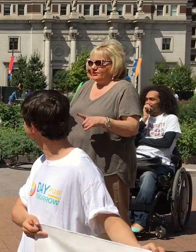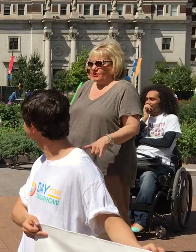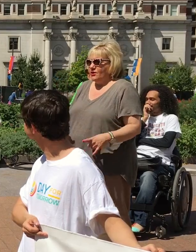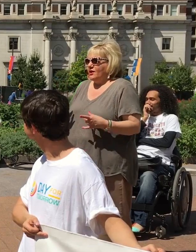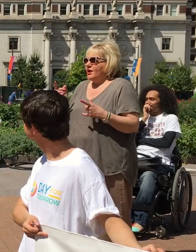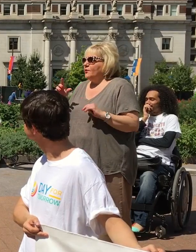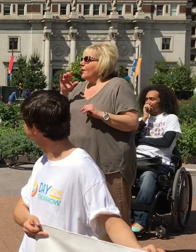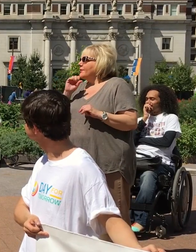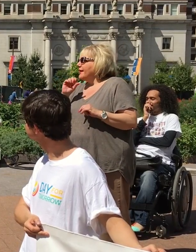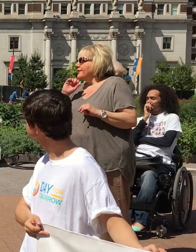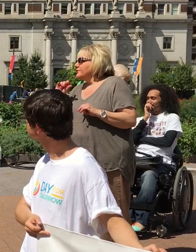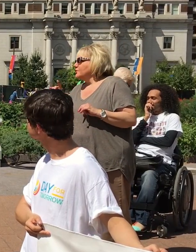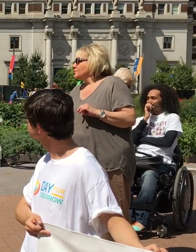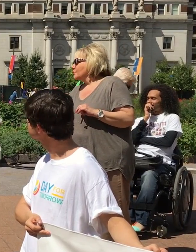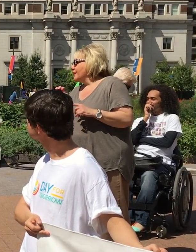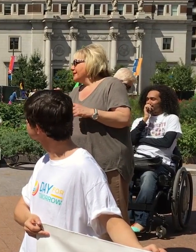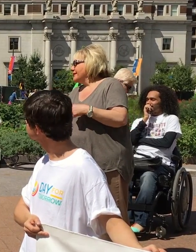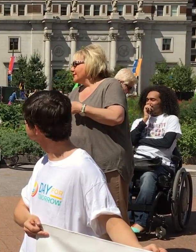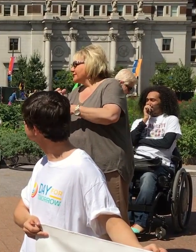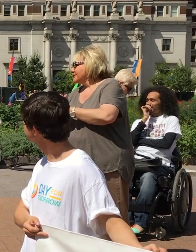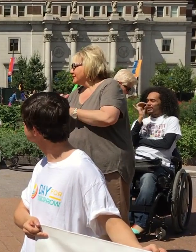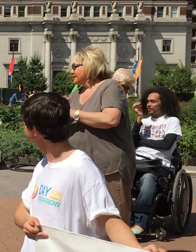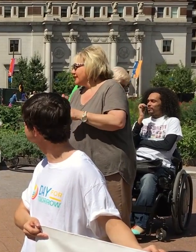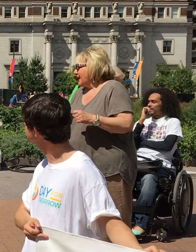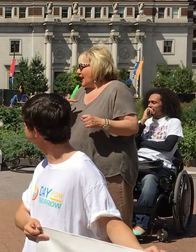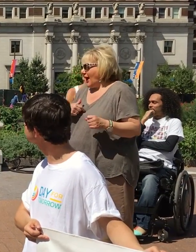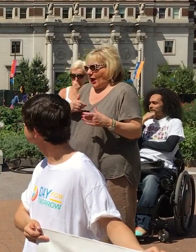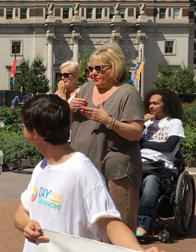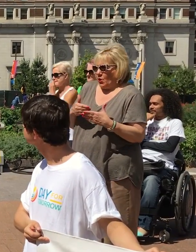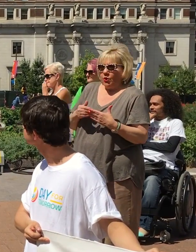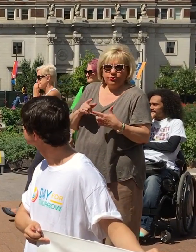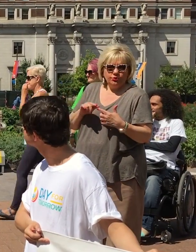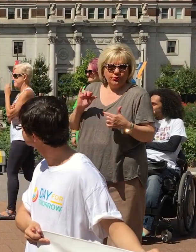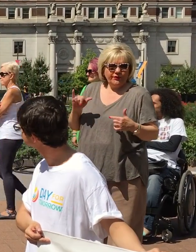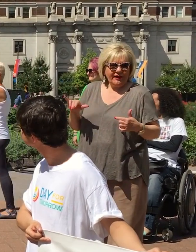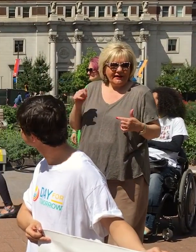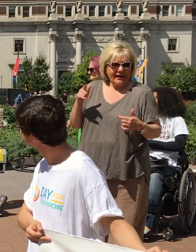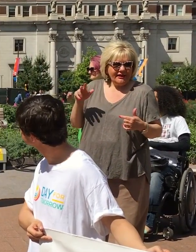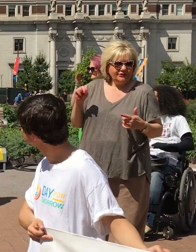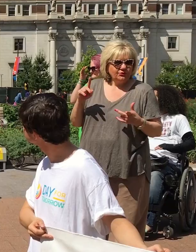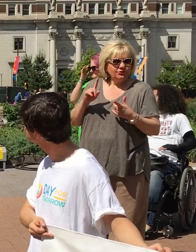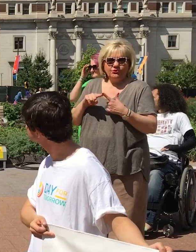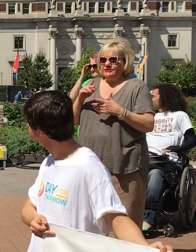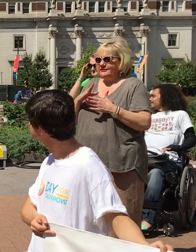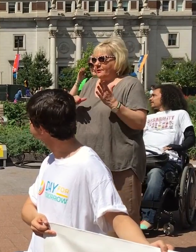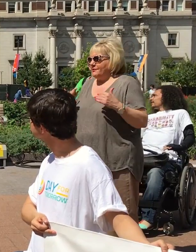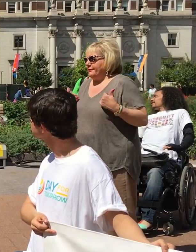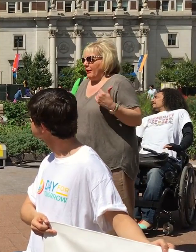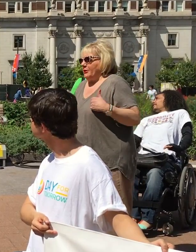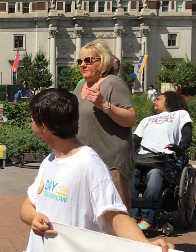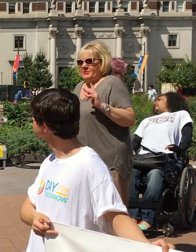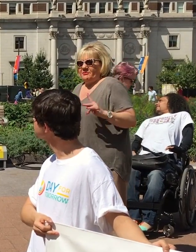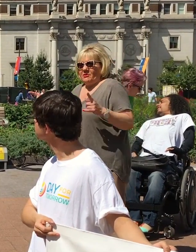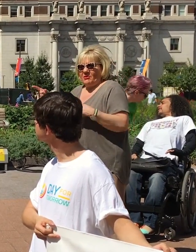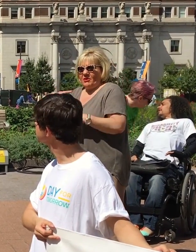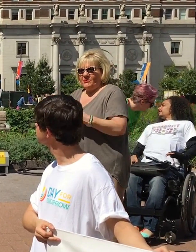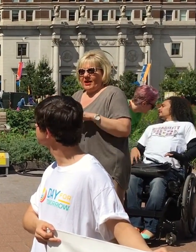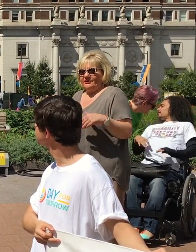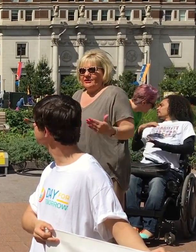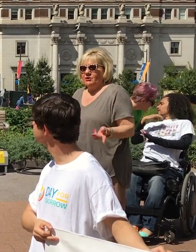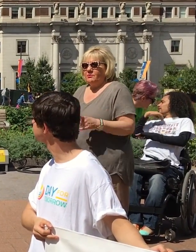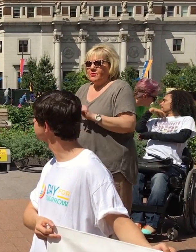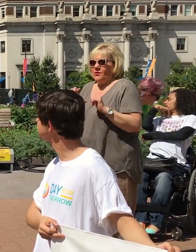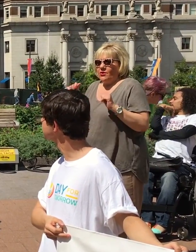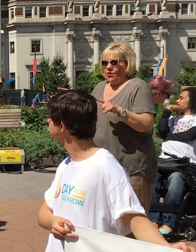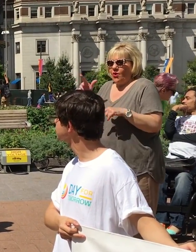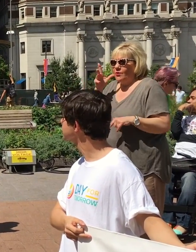who are sitting here, and unfortunately, I think I'm closer to the aged than to some of the very youthful people up here, but we'll all